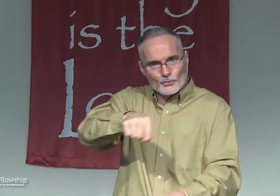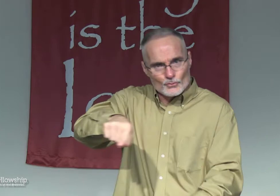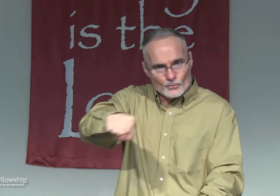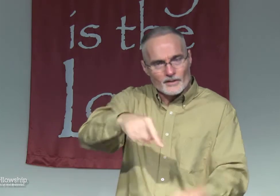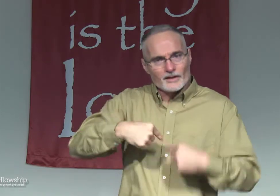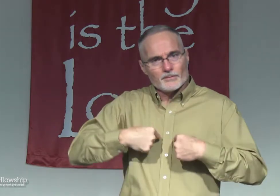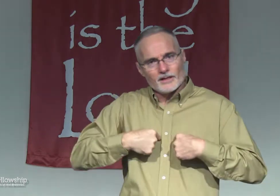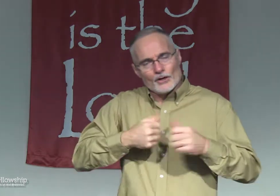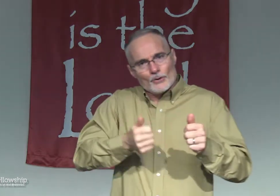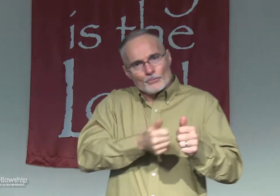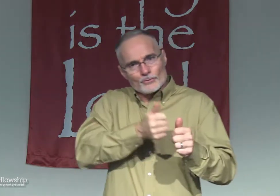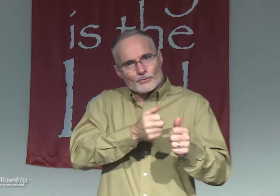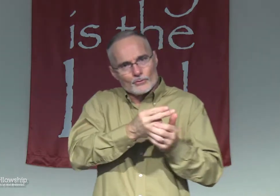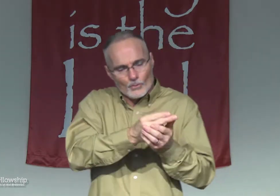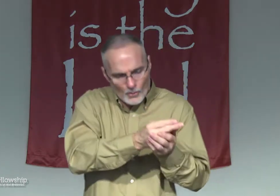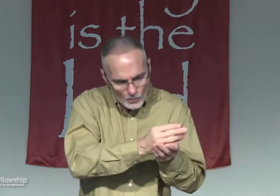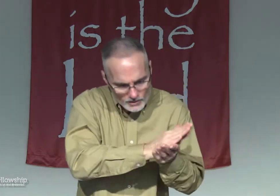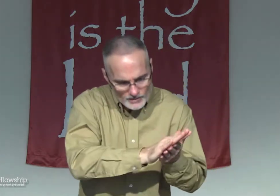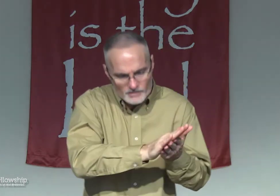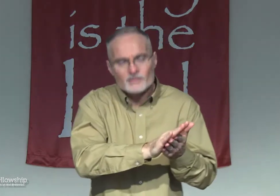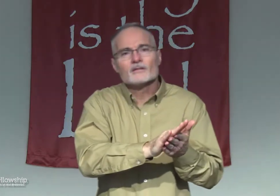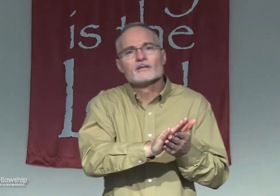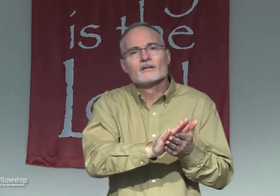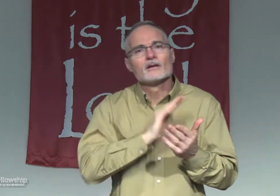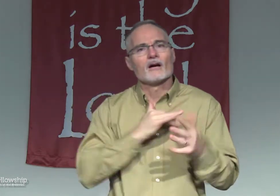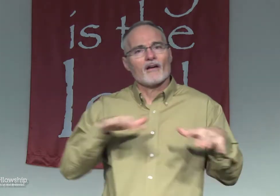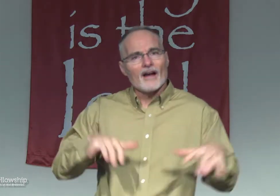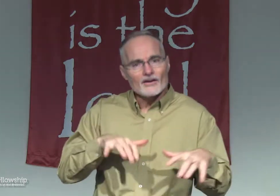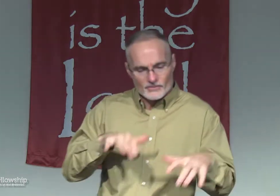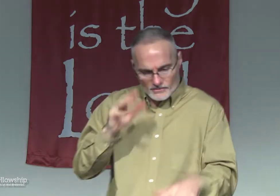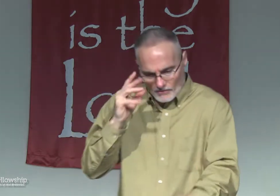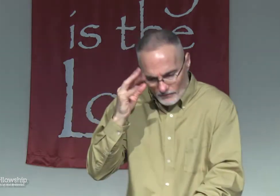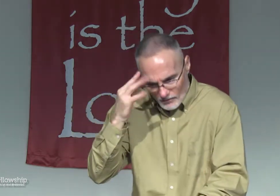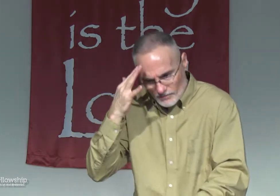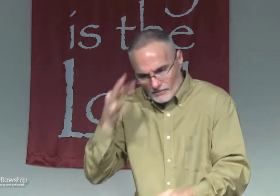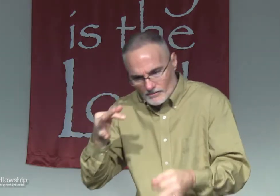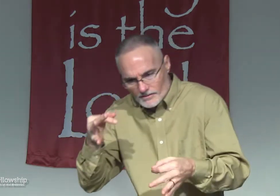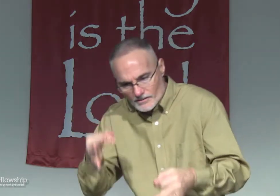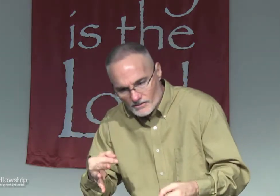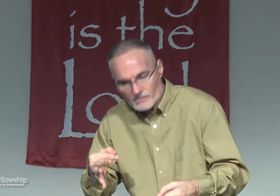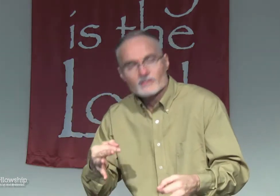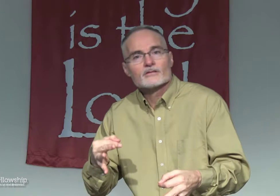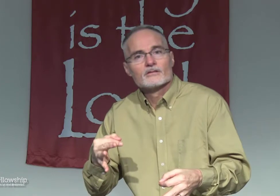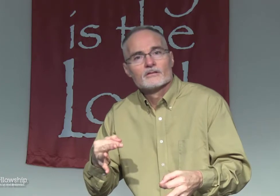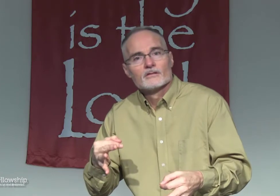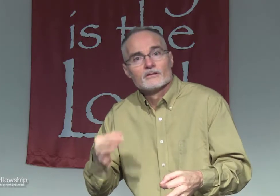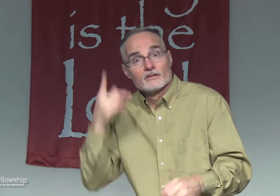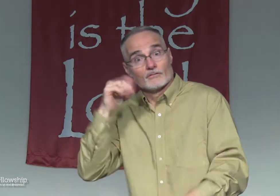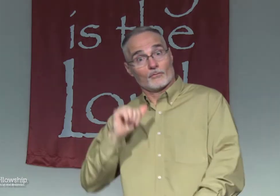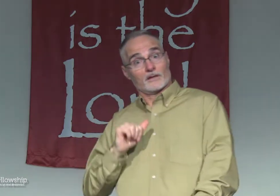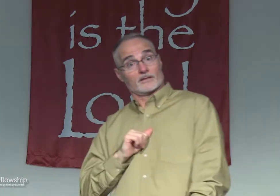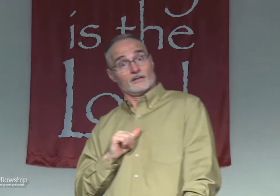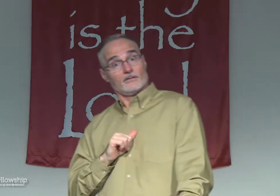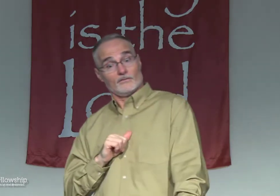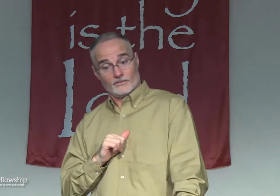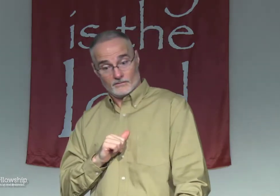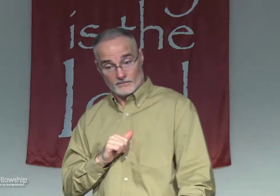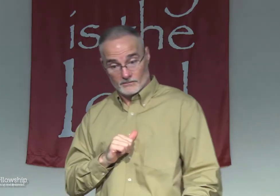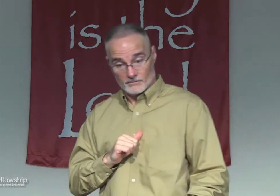The Holy Spirit helps us to pursue holiness. Our actions, our thoughts, our decisions